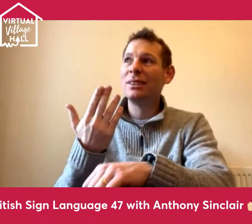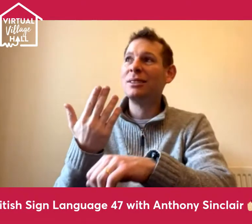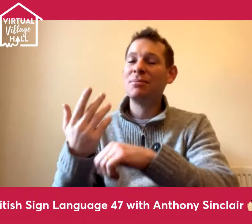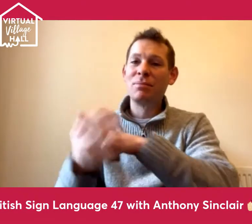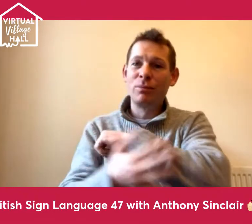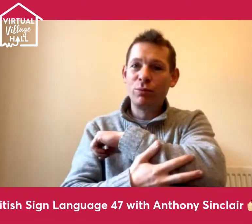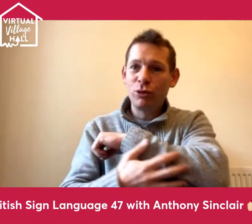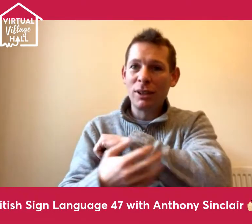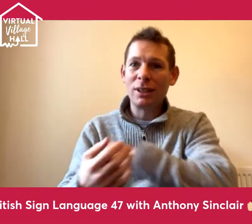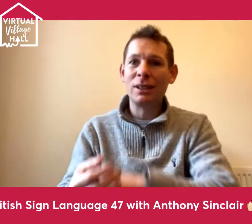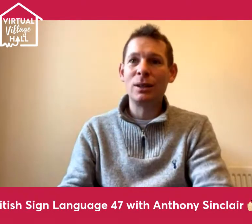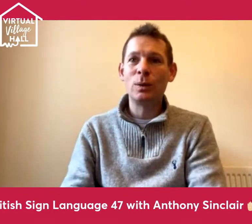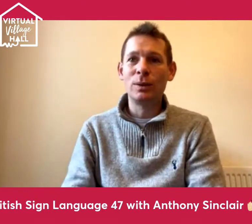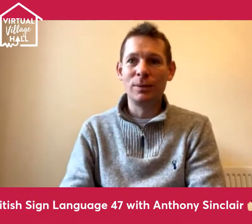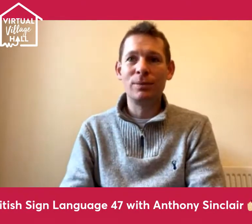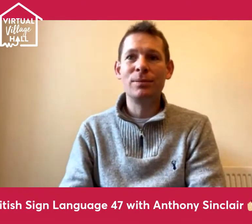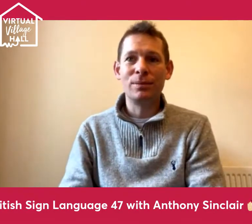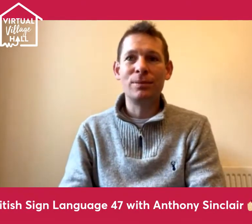green and brown.